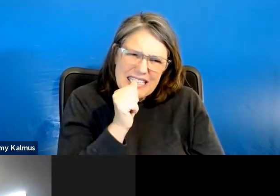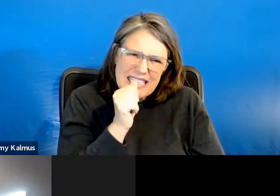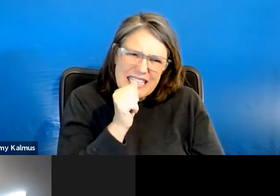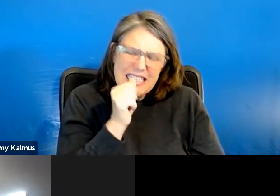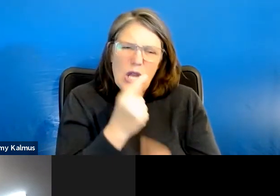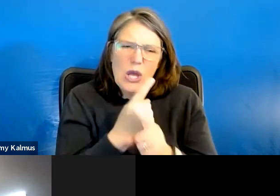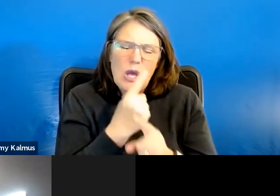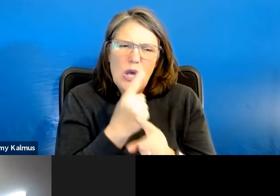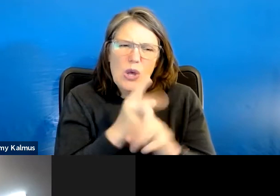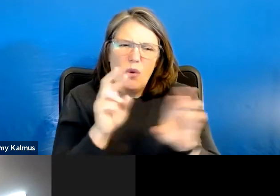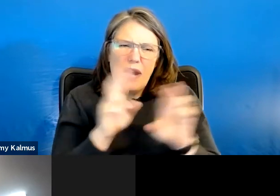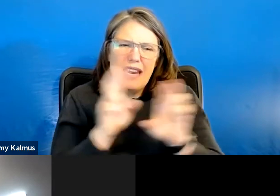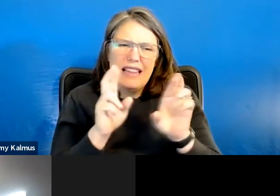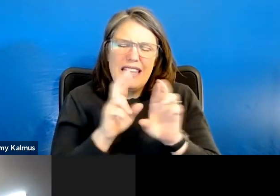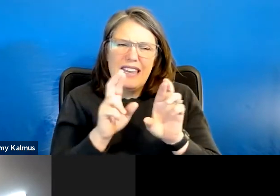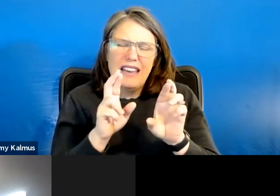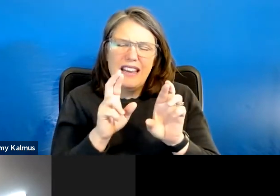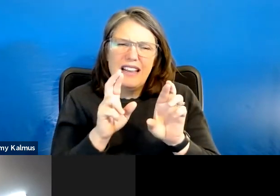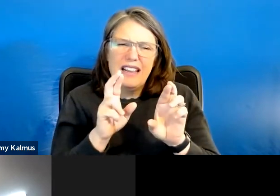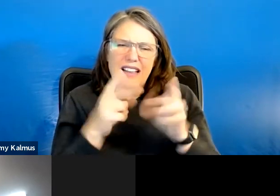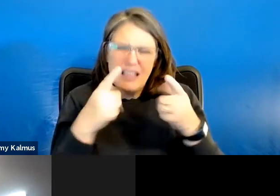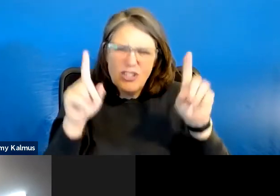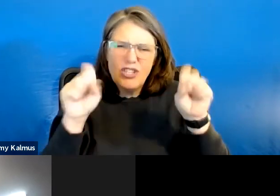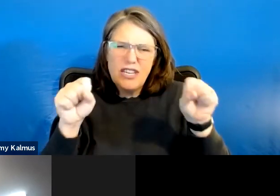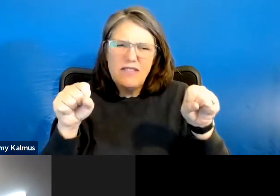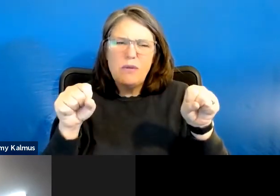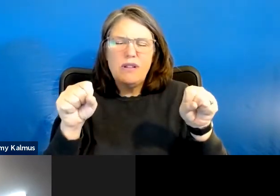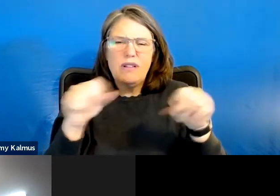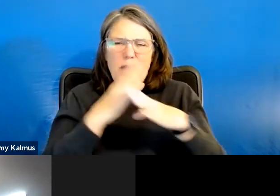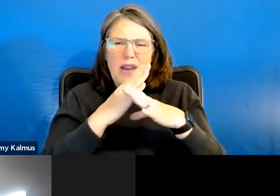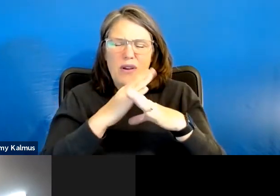readily achievable barrier removal.